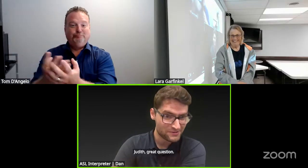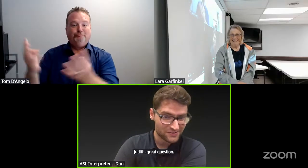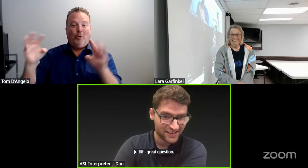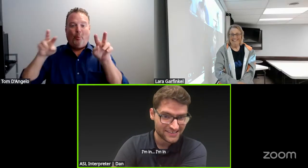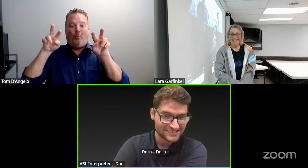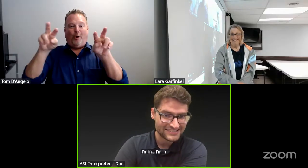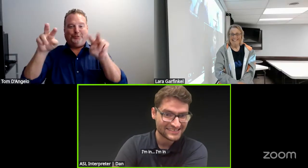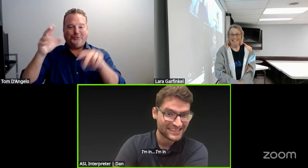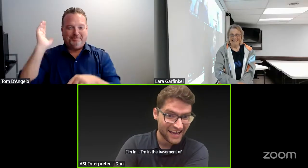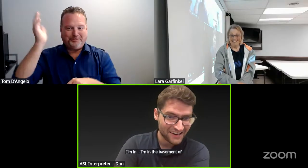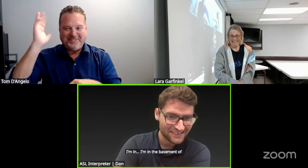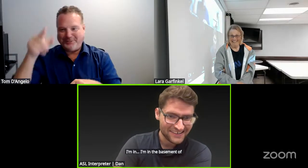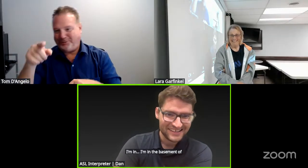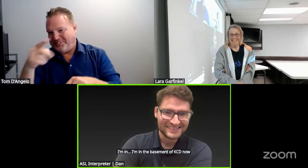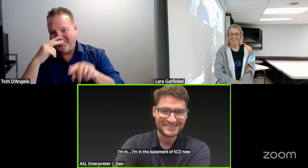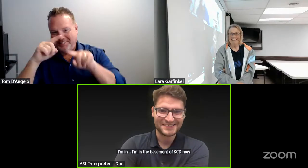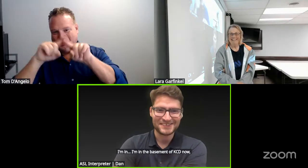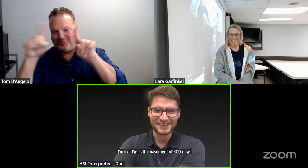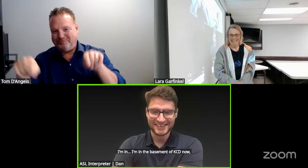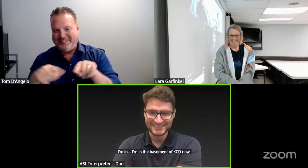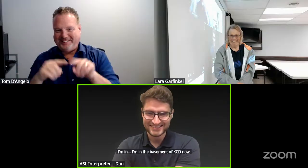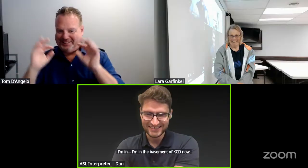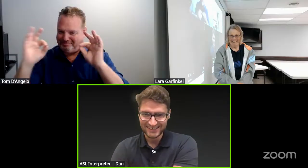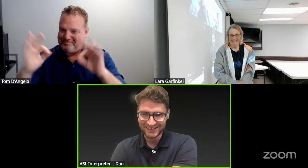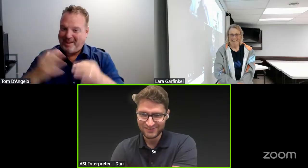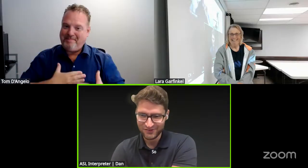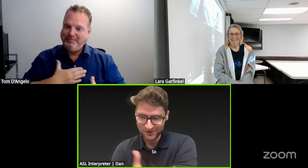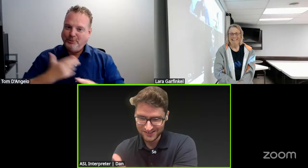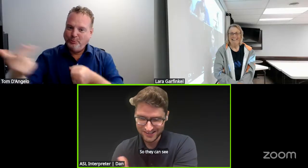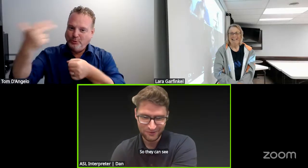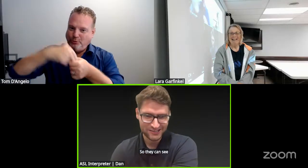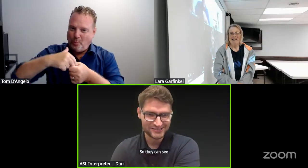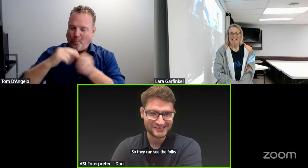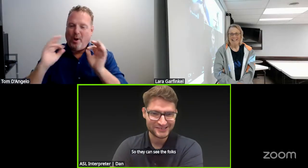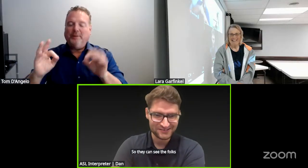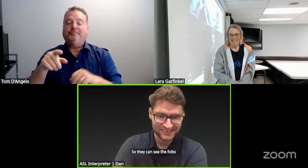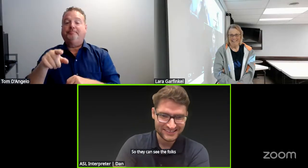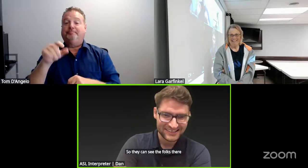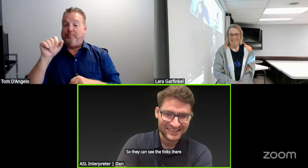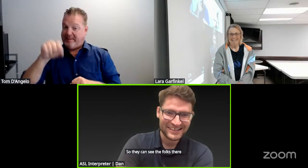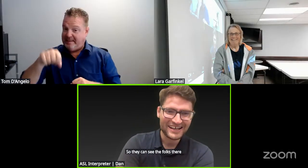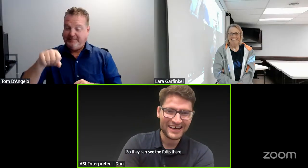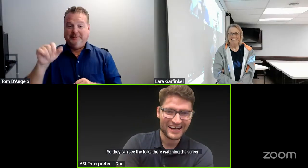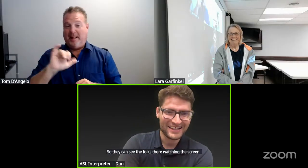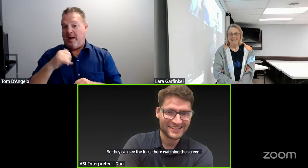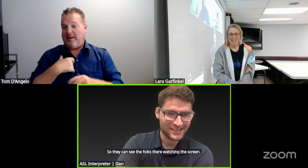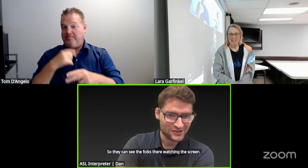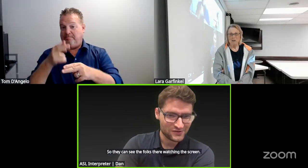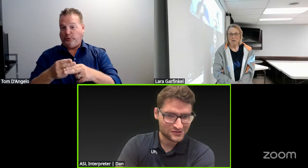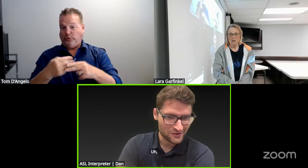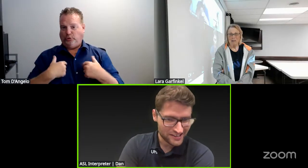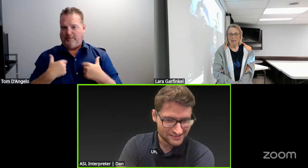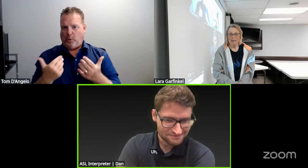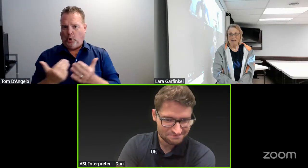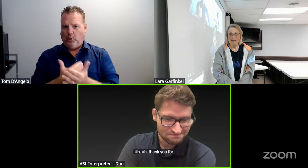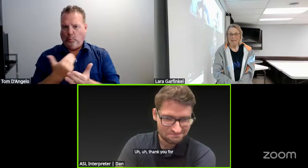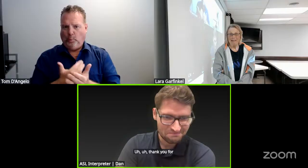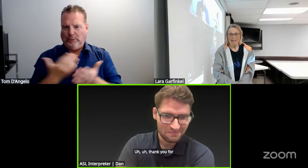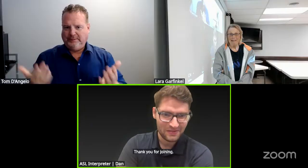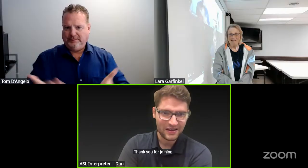I'm in the basement of KCD now, so they can see the folks there watching the screen. Thank you for